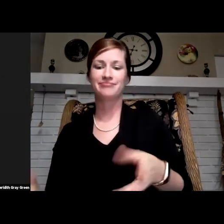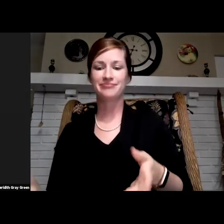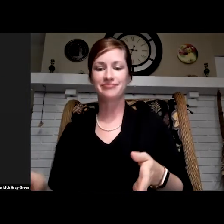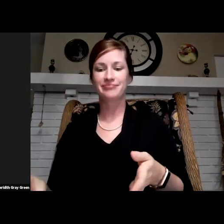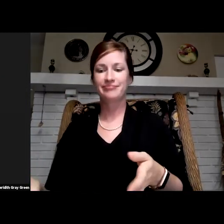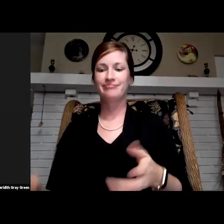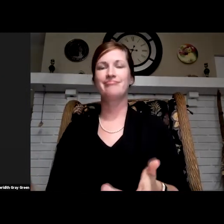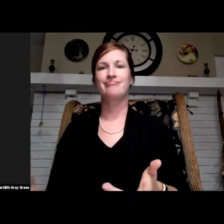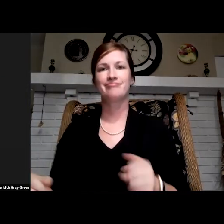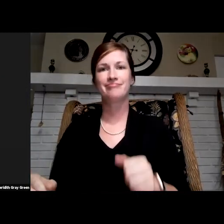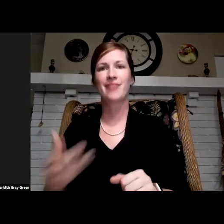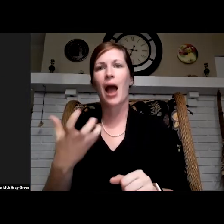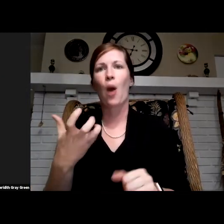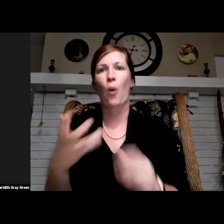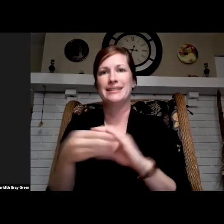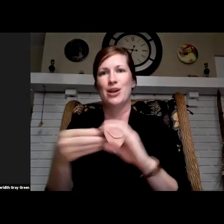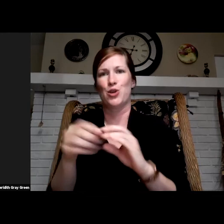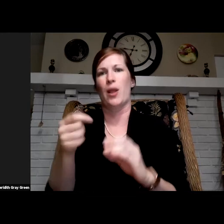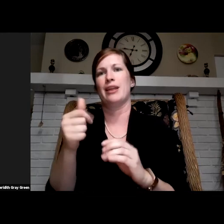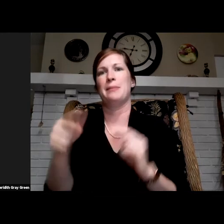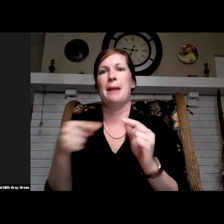like you see through this world.